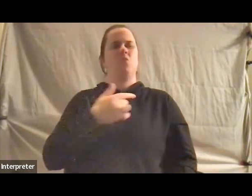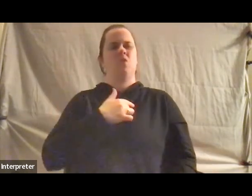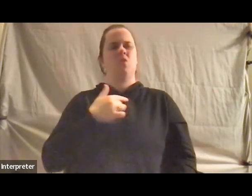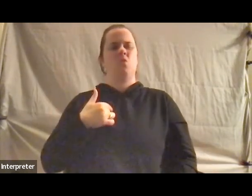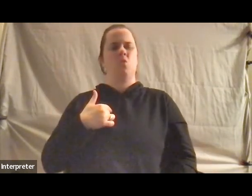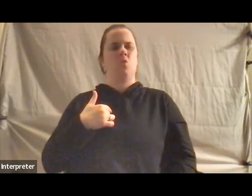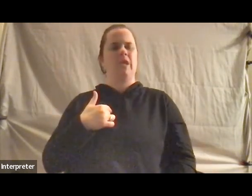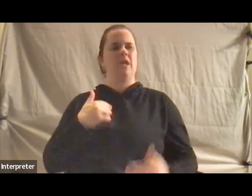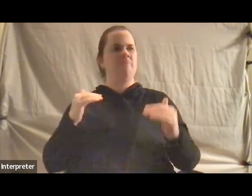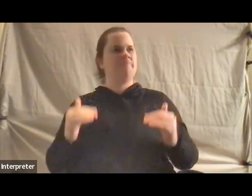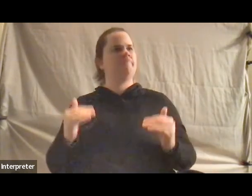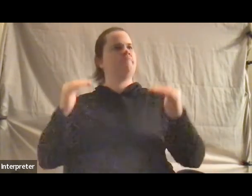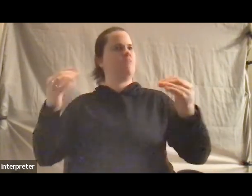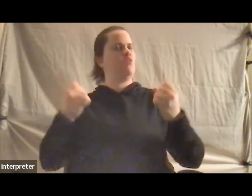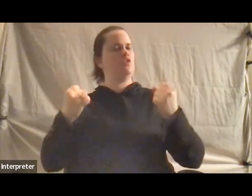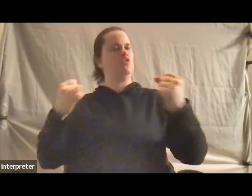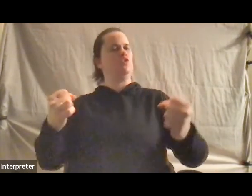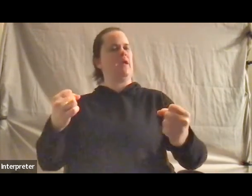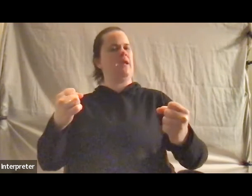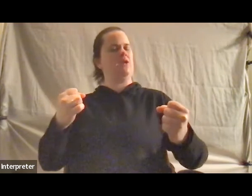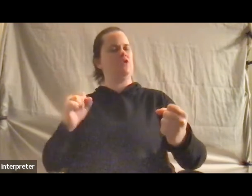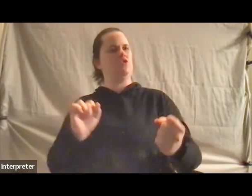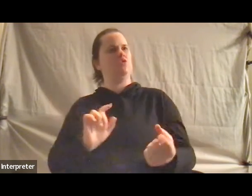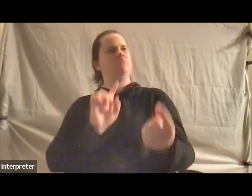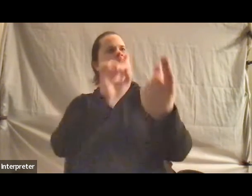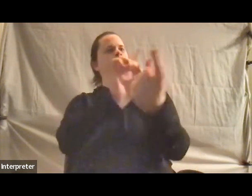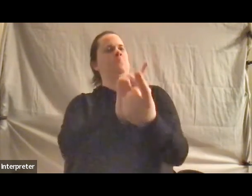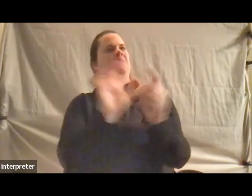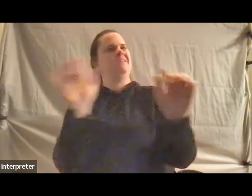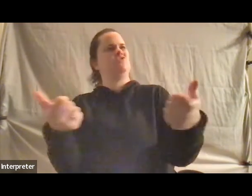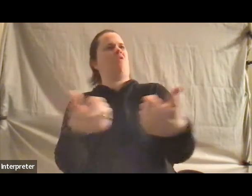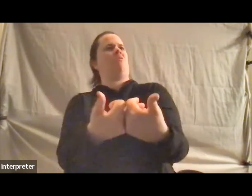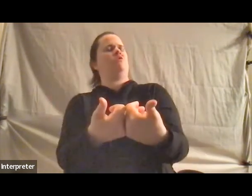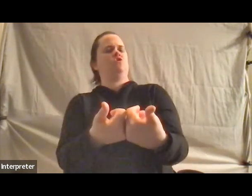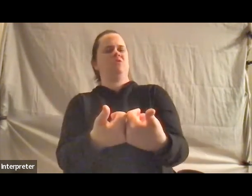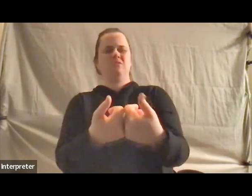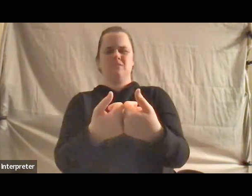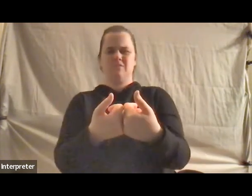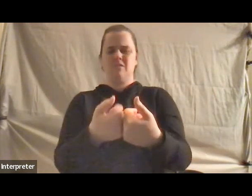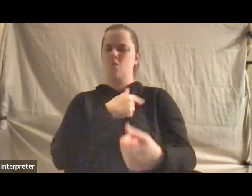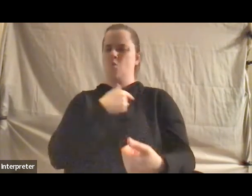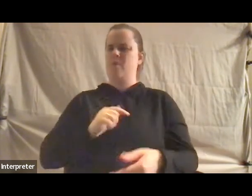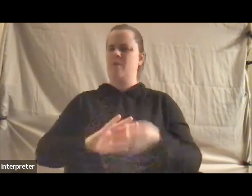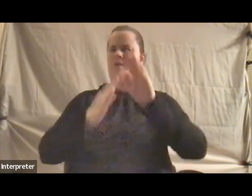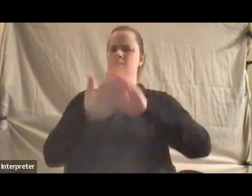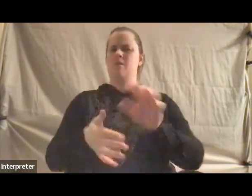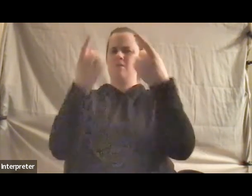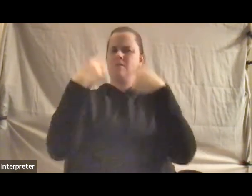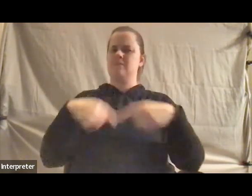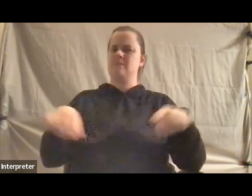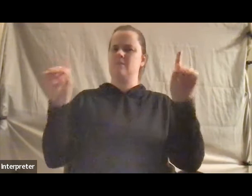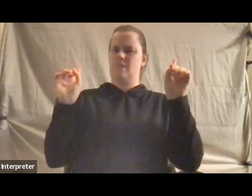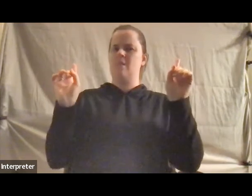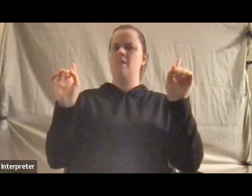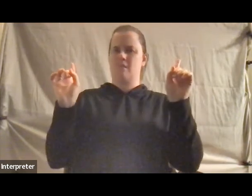rise with strength to meet the challenge with transformational force, we are successful.